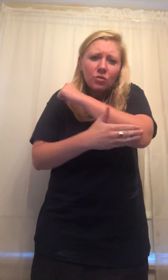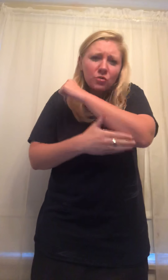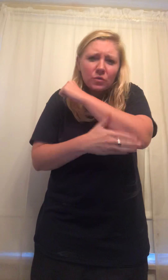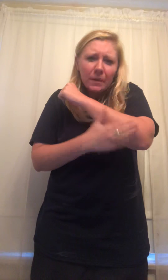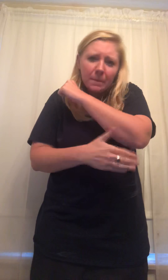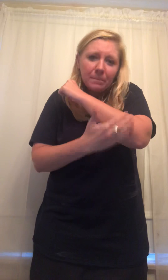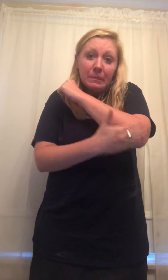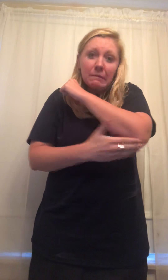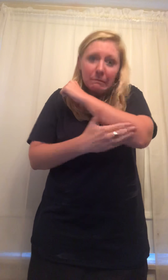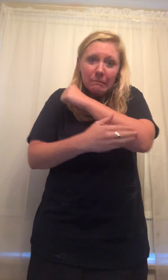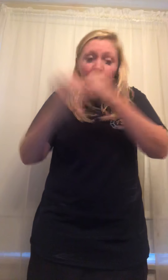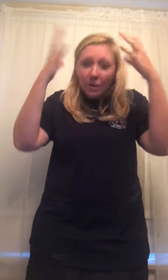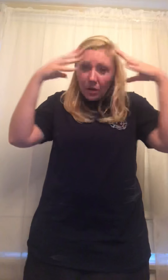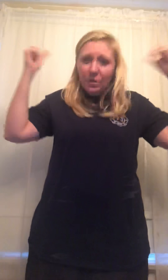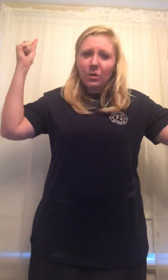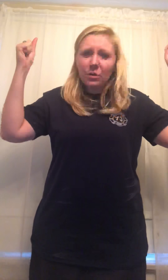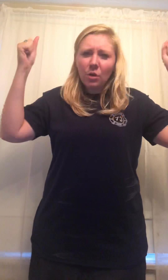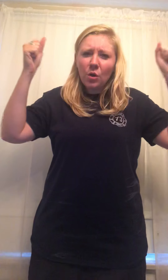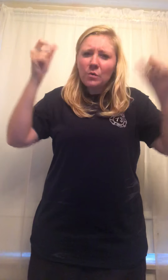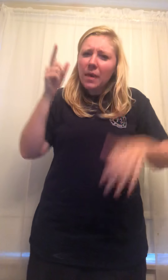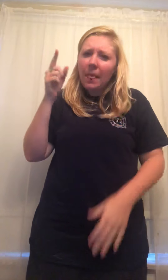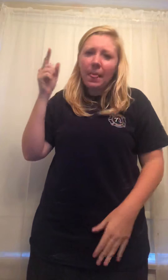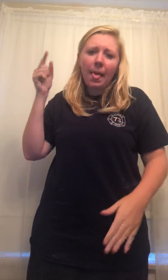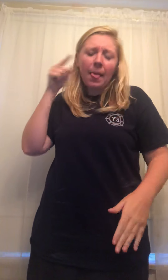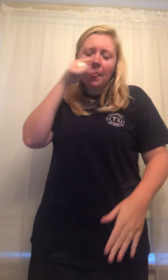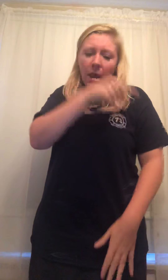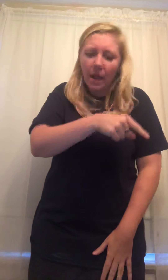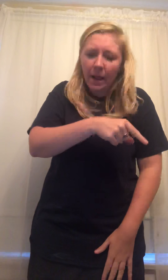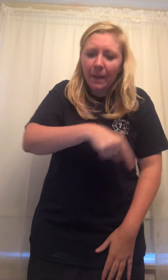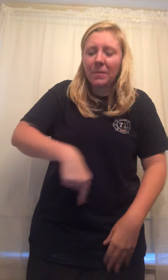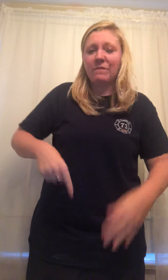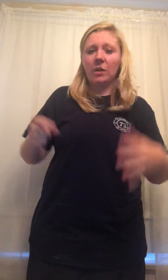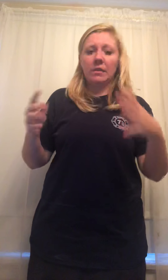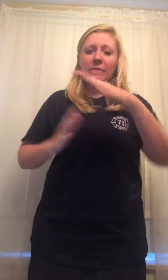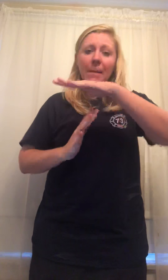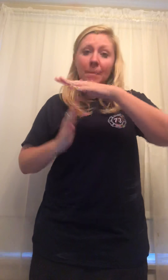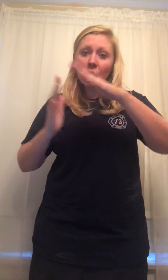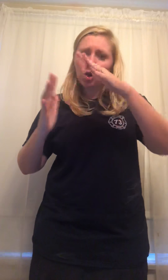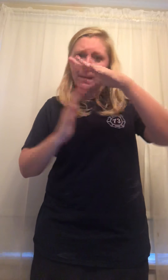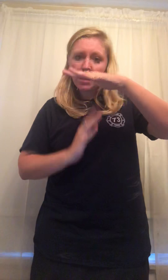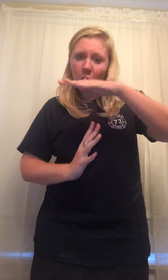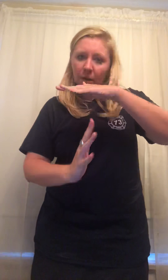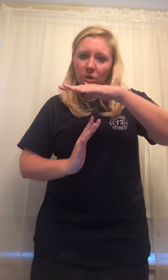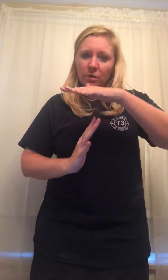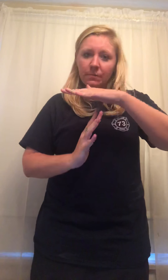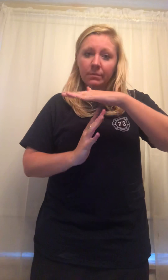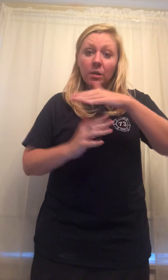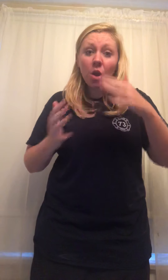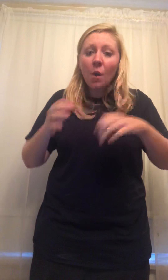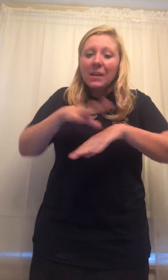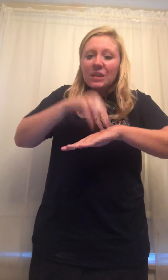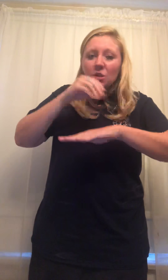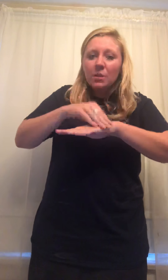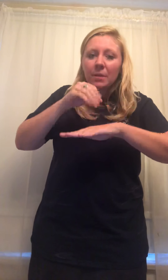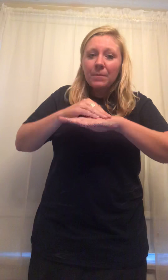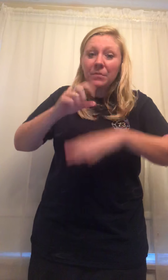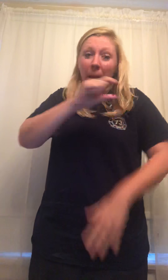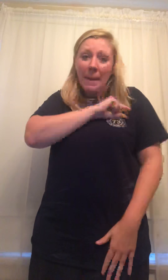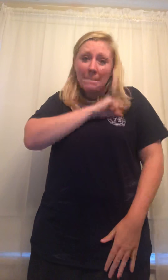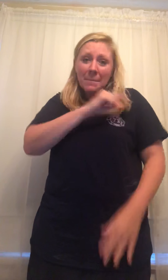baldly lie to its own people about the effects of that immigration. Yesterday, for example, in Sweden, a police station was hit by a grenade attack.